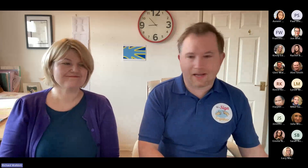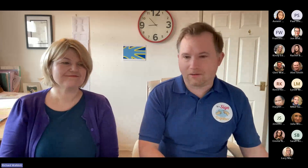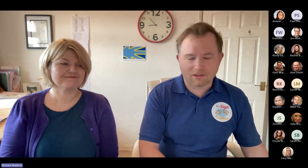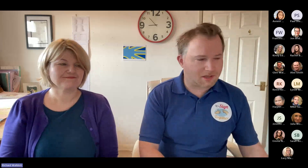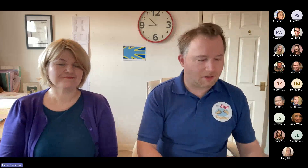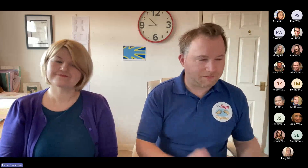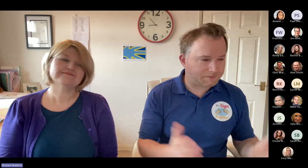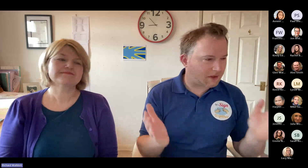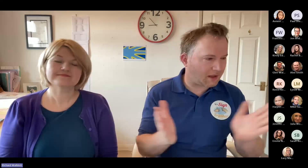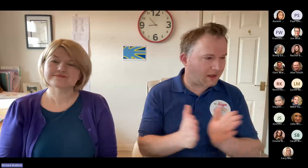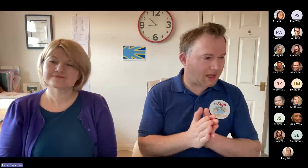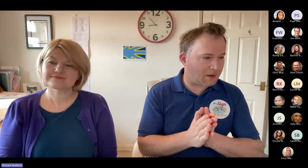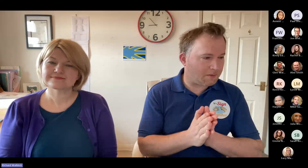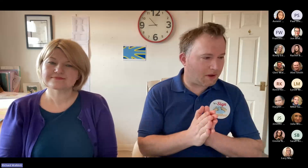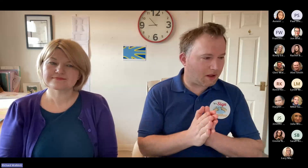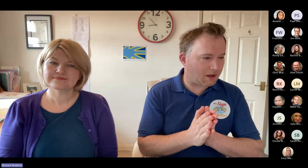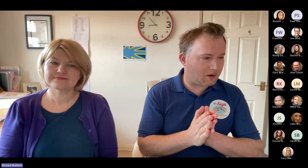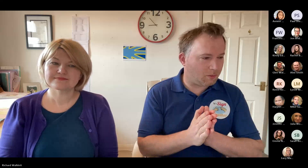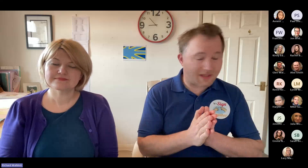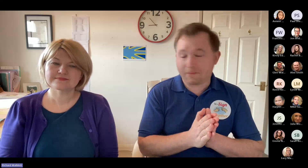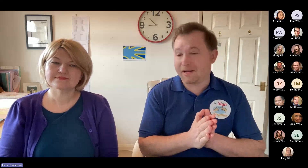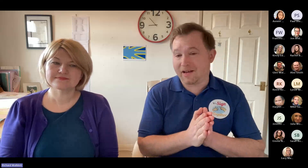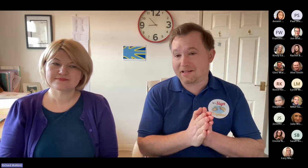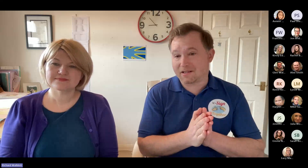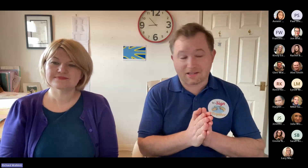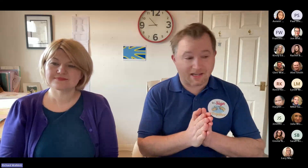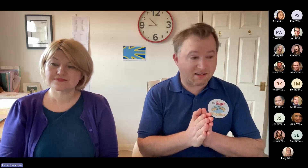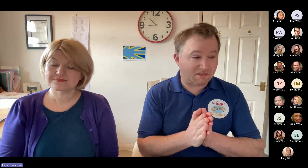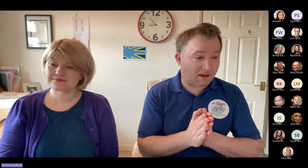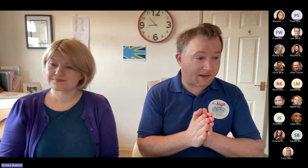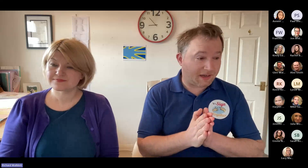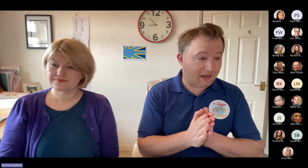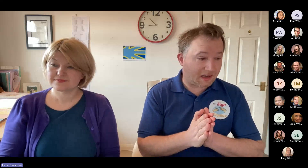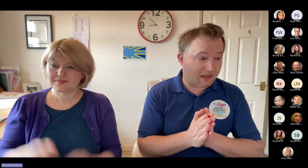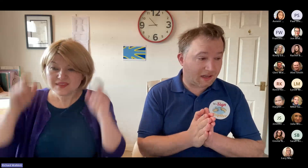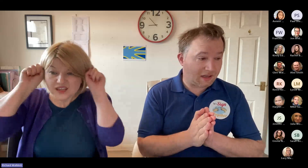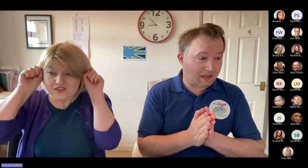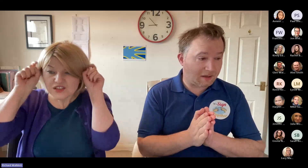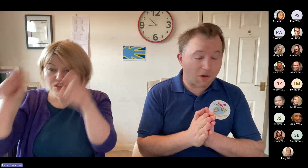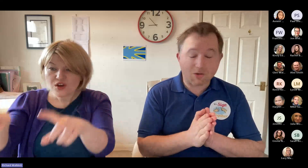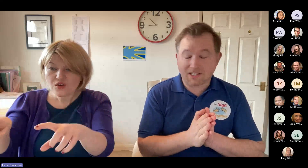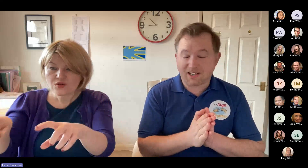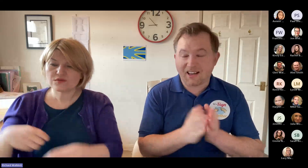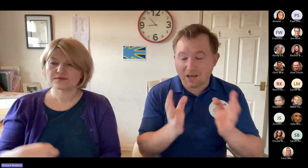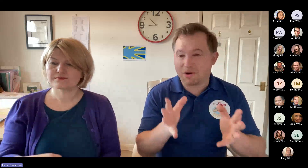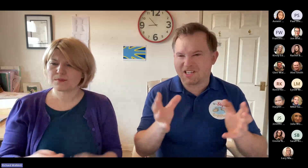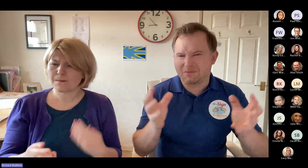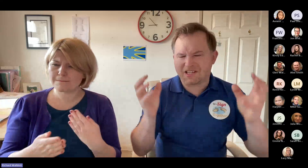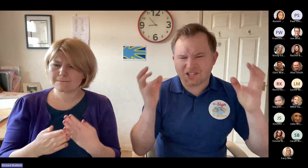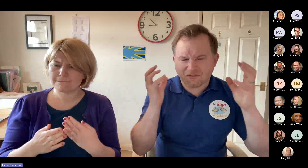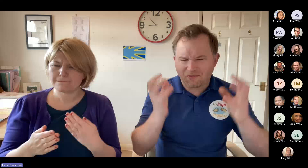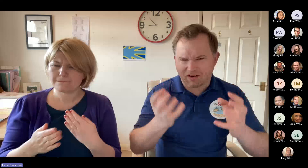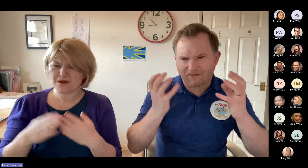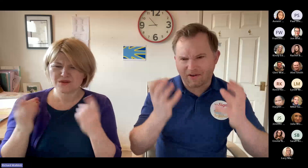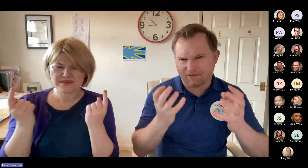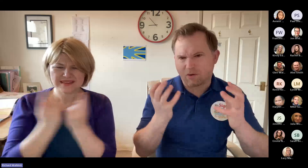Now, so without my hearing aids, as I said, I hear most things, but it's just very, very quiet.